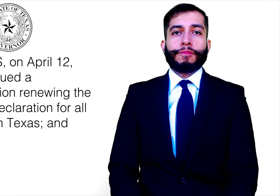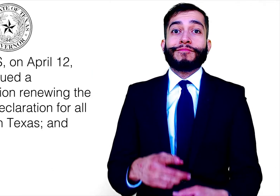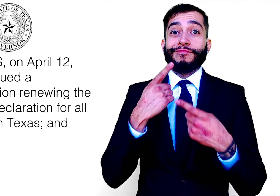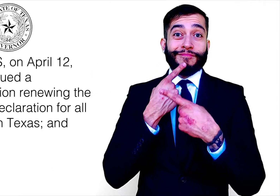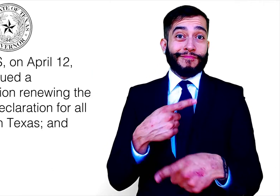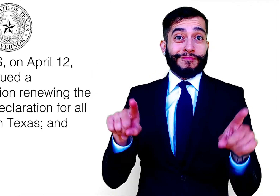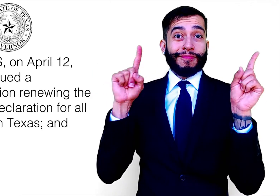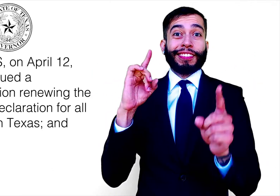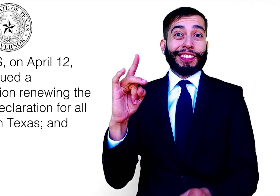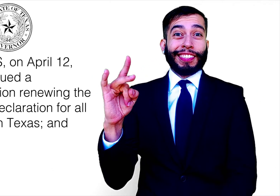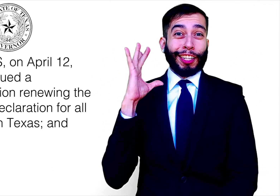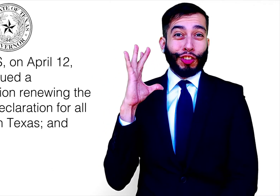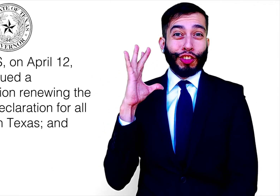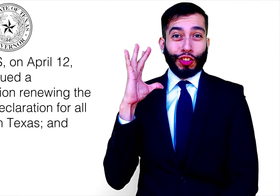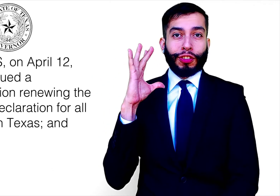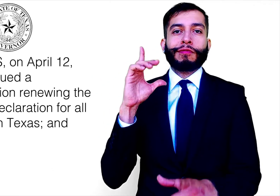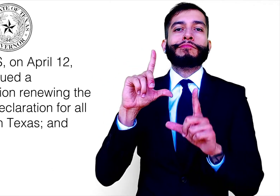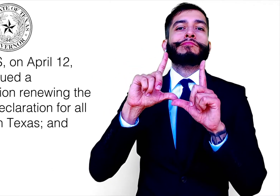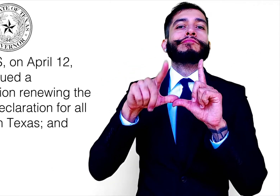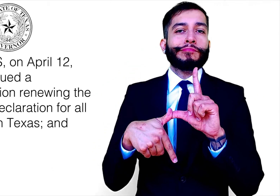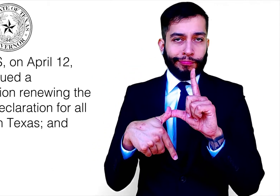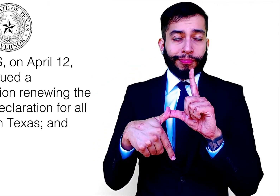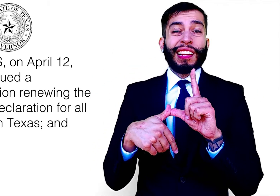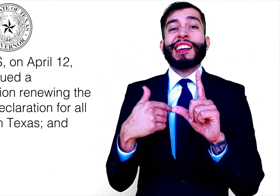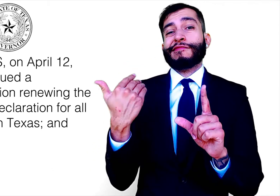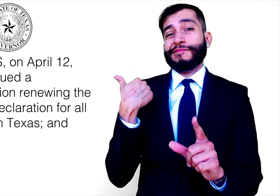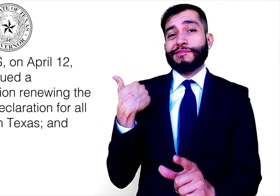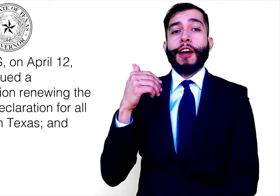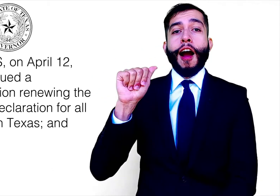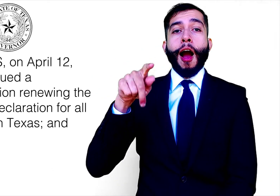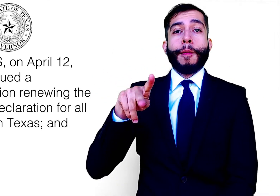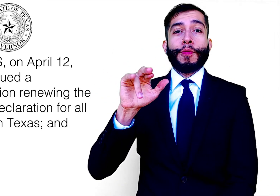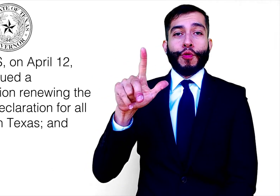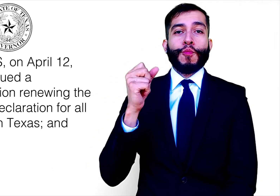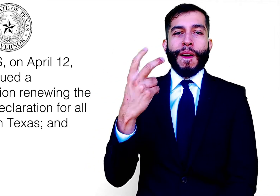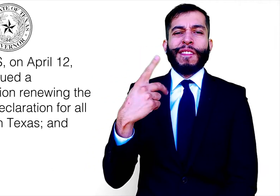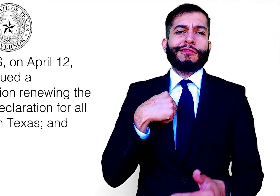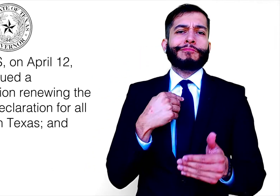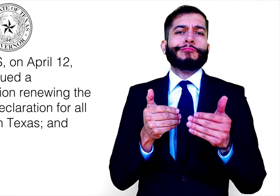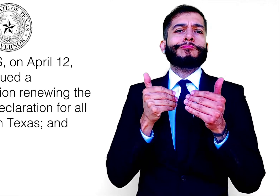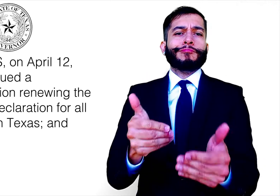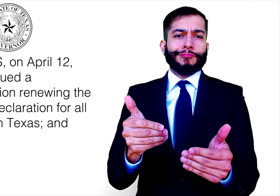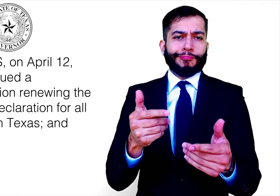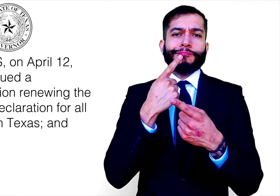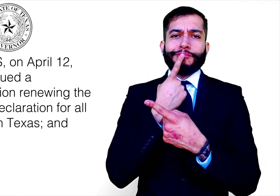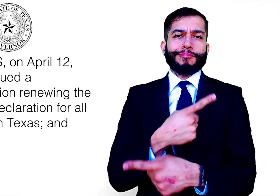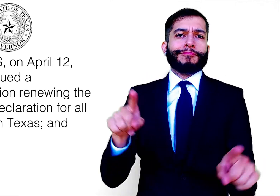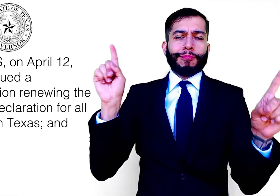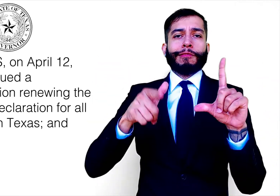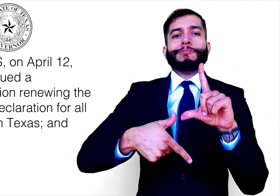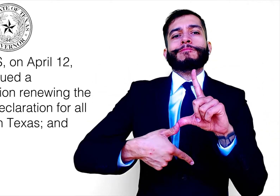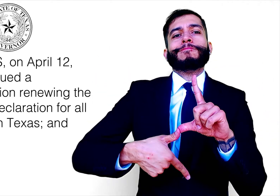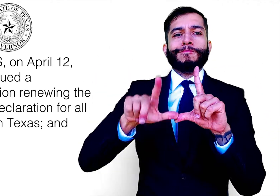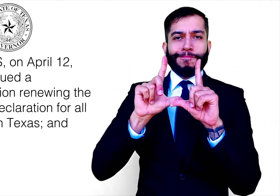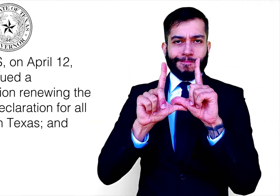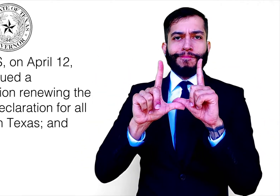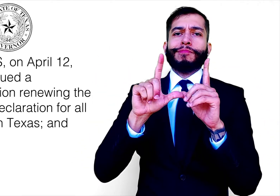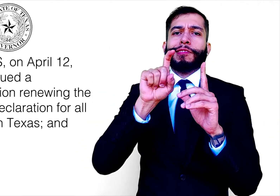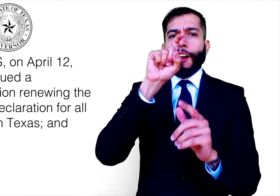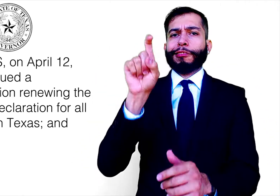And whereas on April 12, 2020, I issued a proclamation renewing the disaster declaration for all